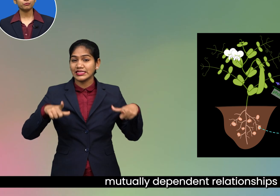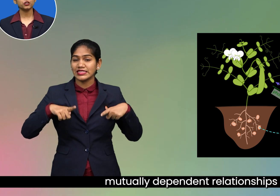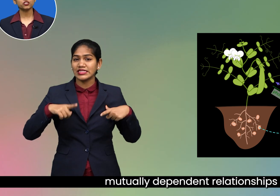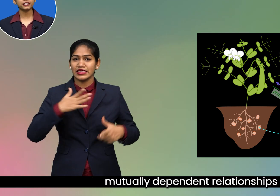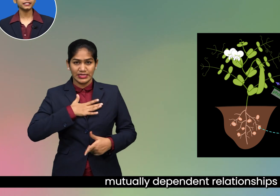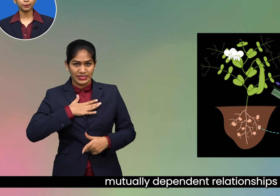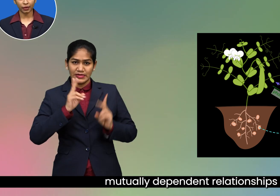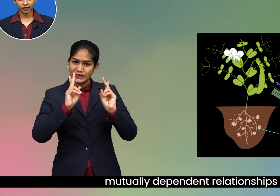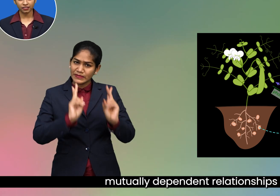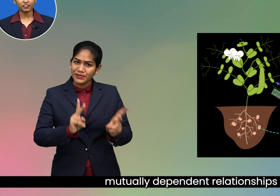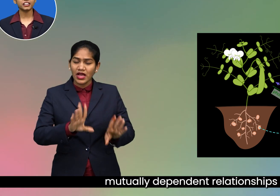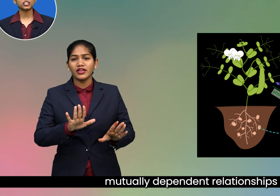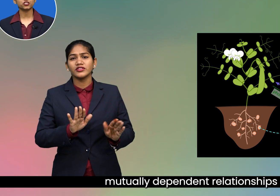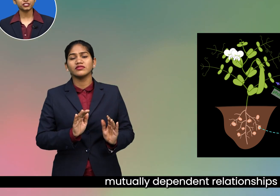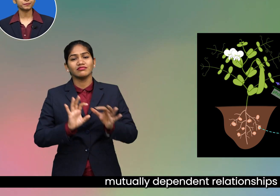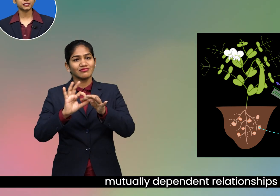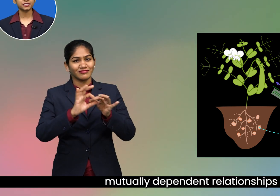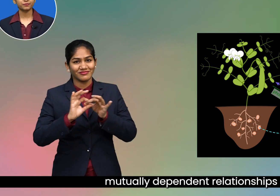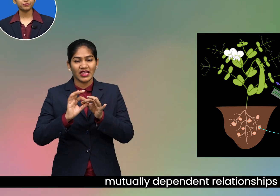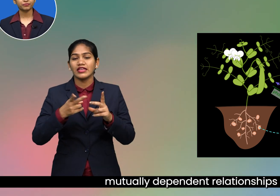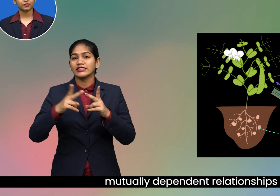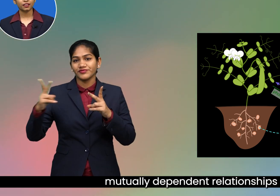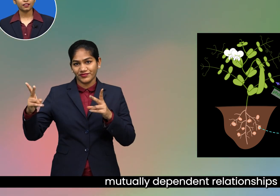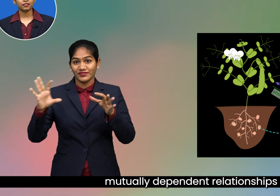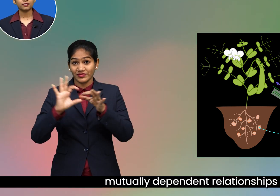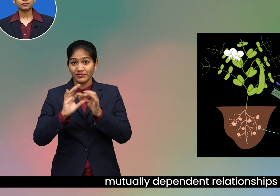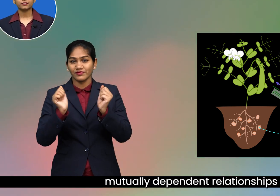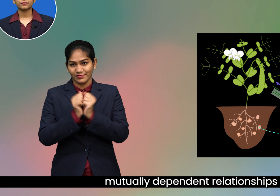permanent mutually dependent relationships